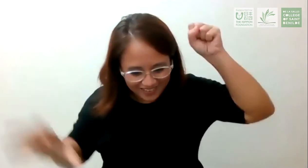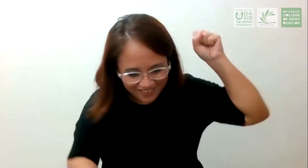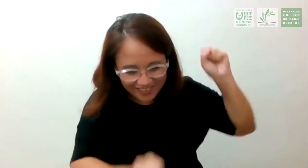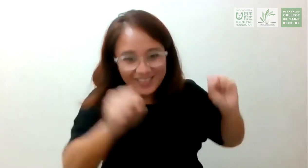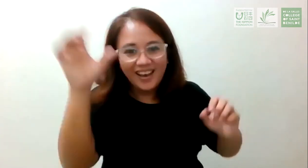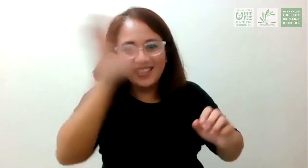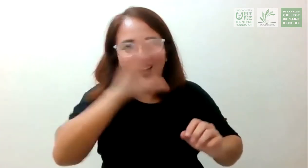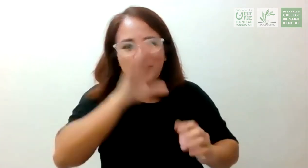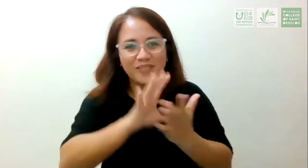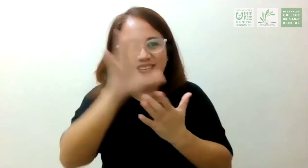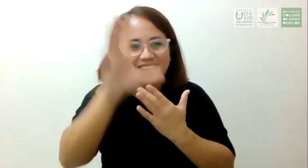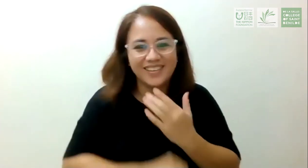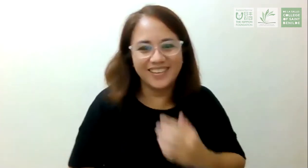Okay.